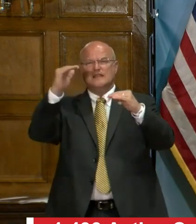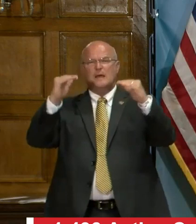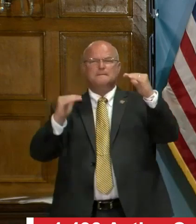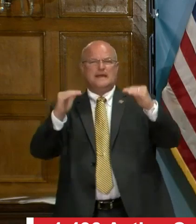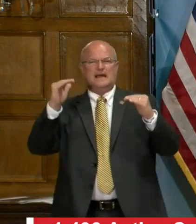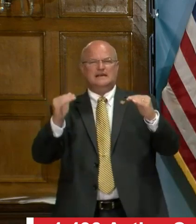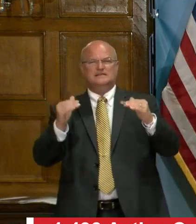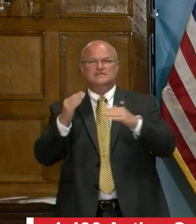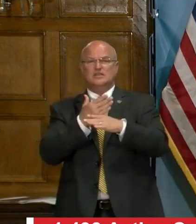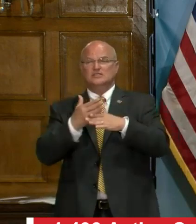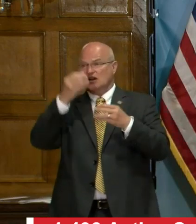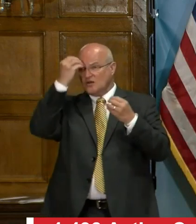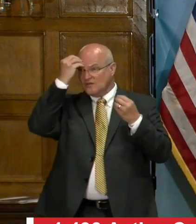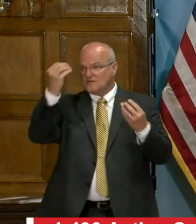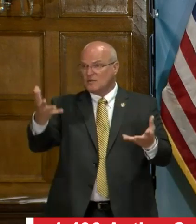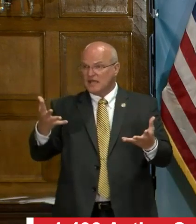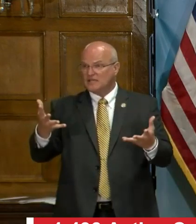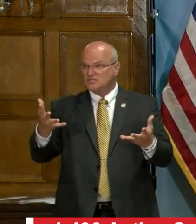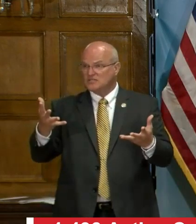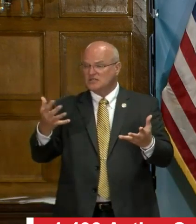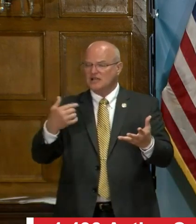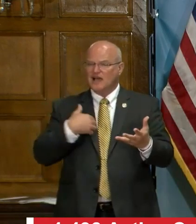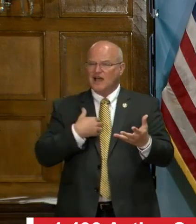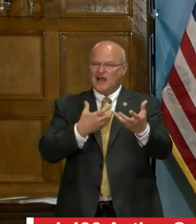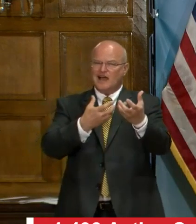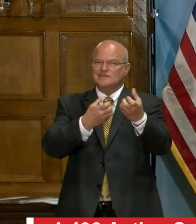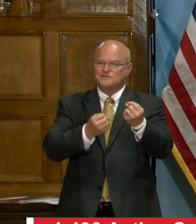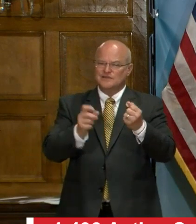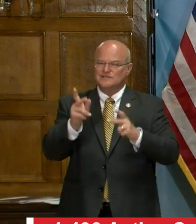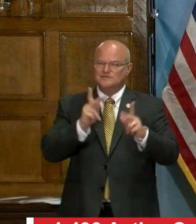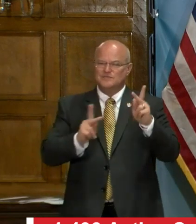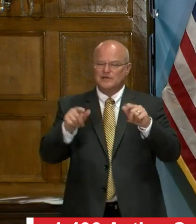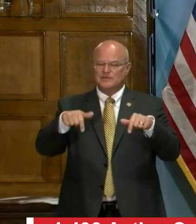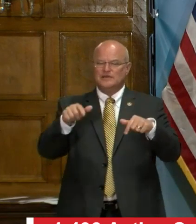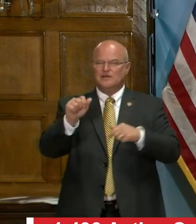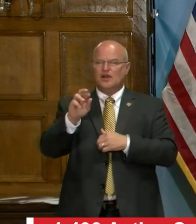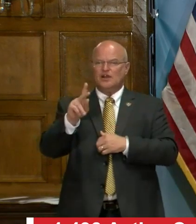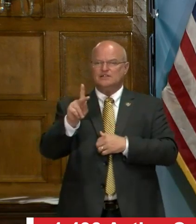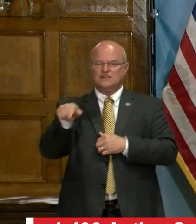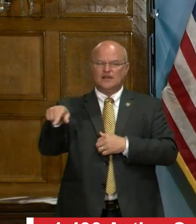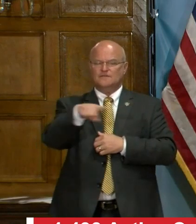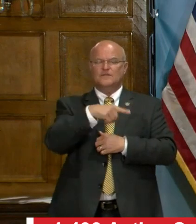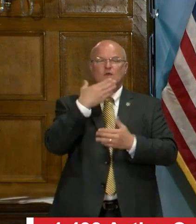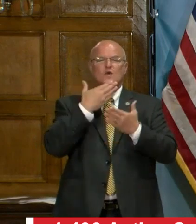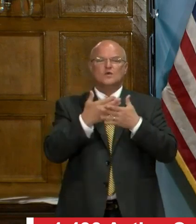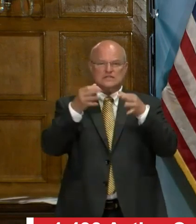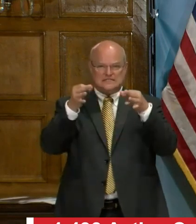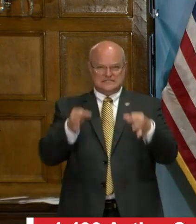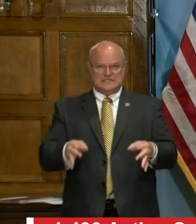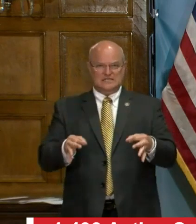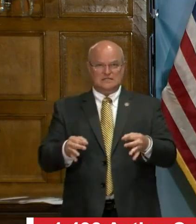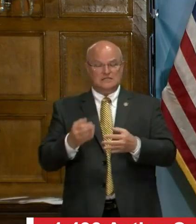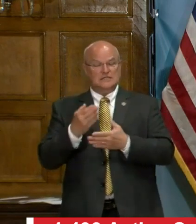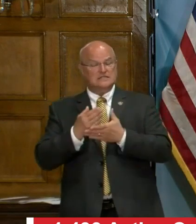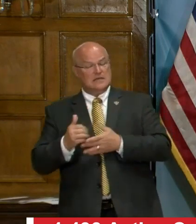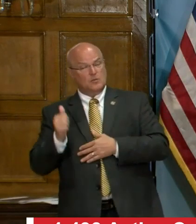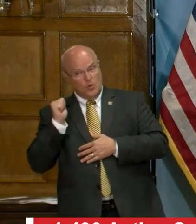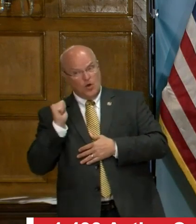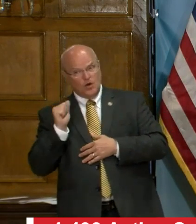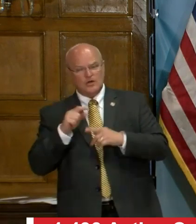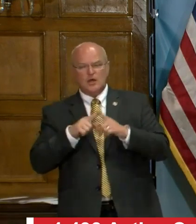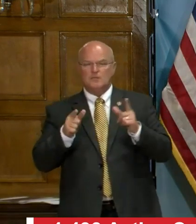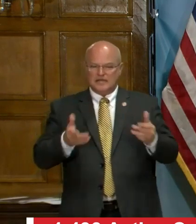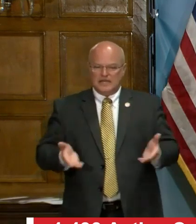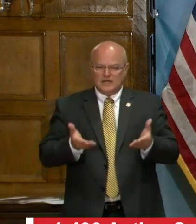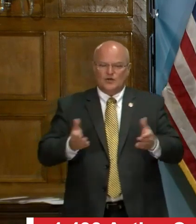We're trying to share information. I trust our Kansans with information are going to make good decisions. Some won't, but